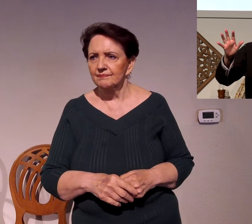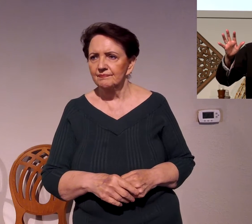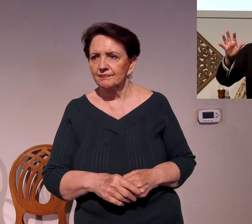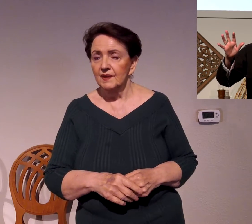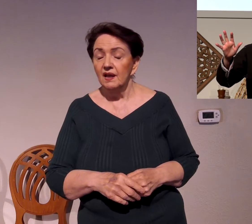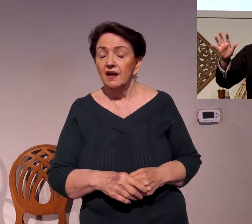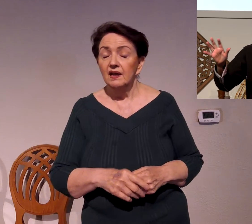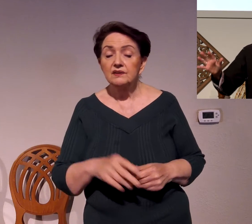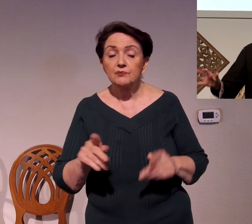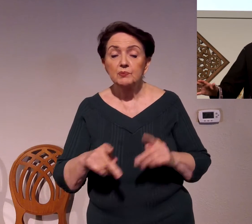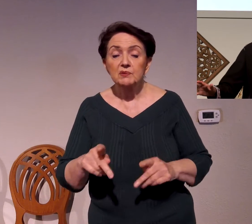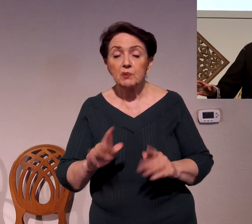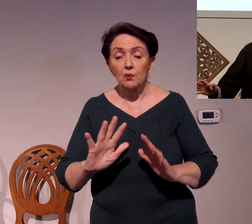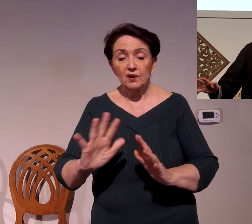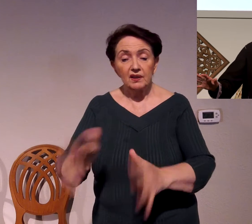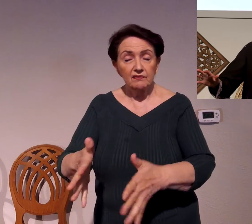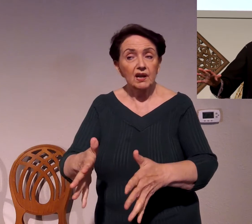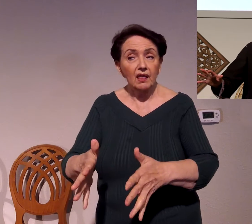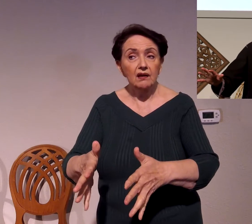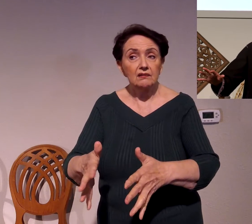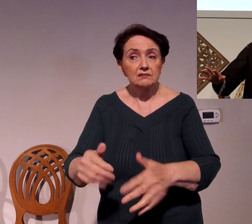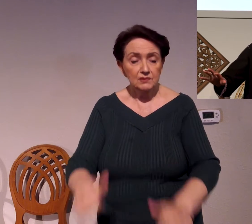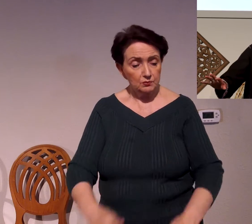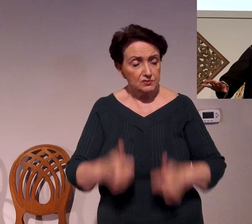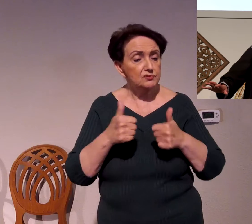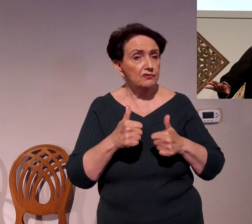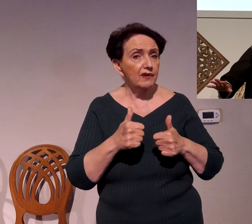interference, it does beautifully